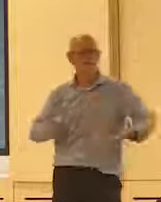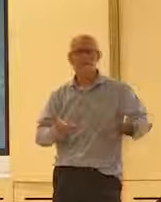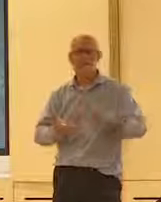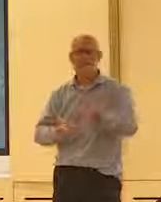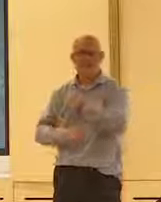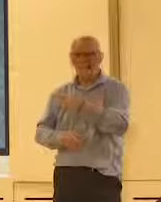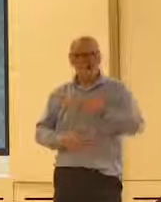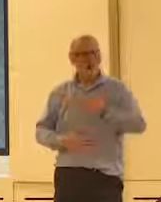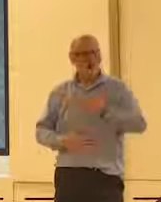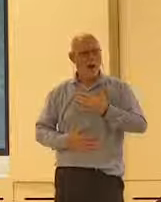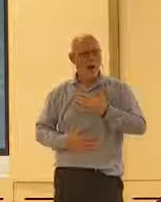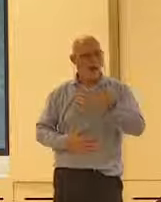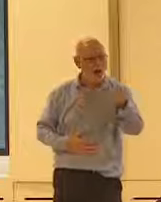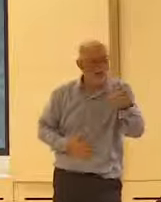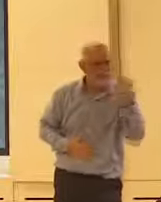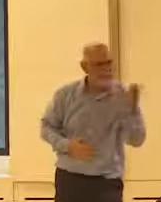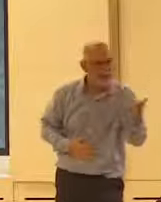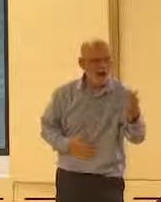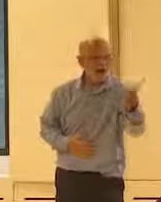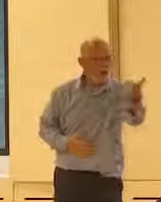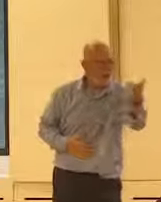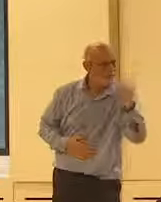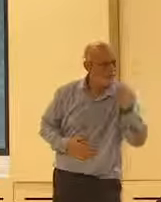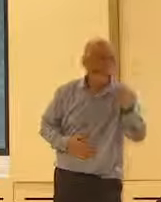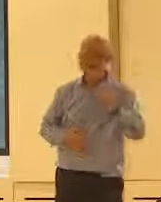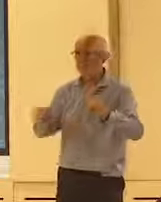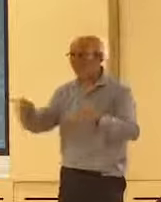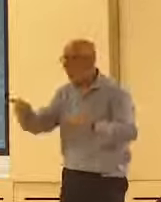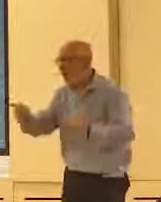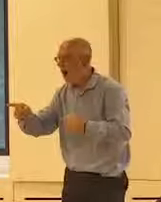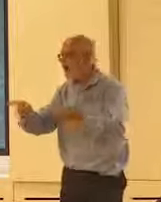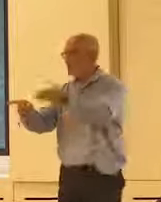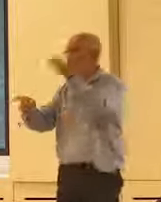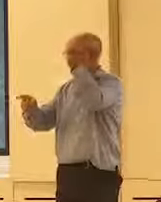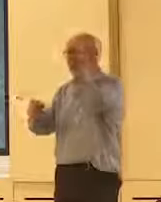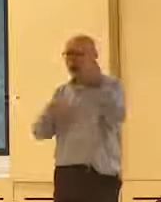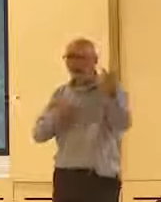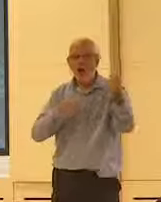that was being streamed. Yeah. This was such a huge